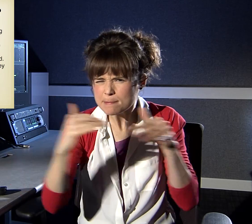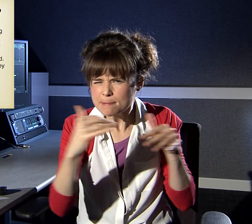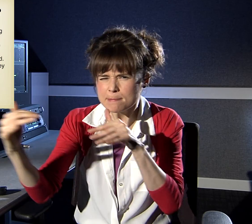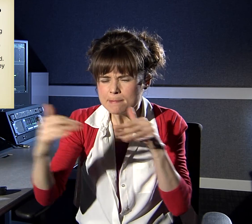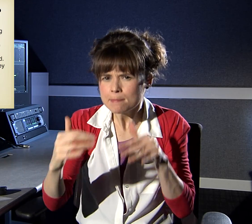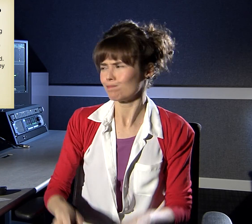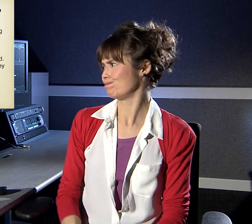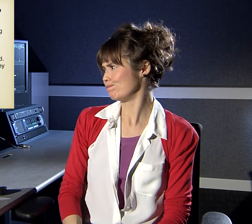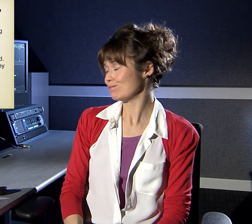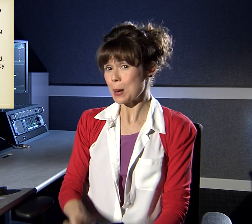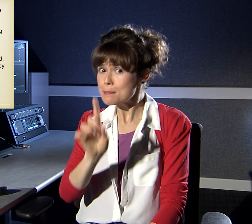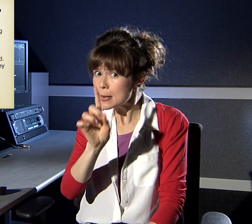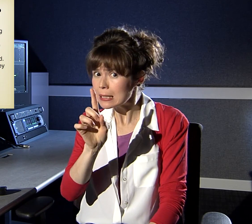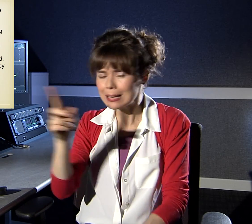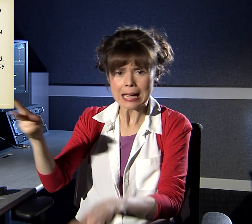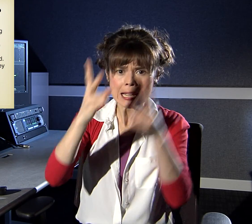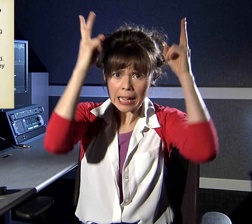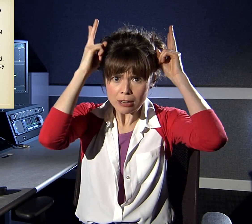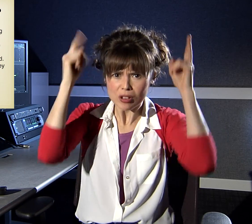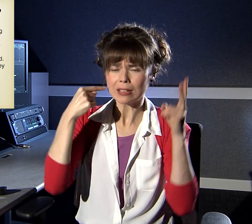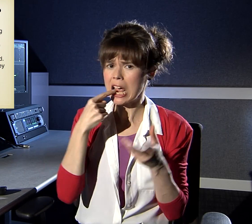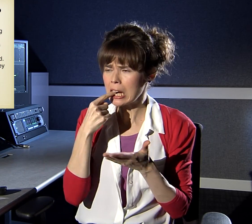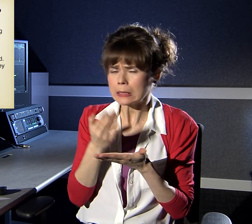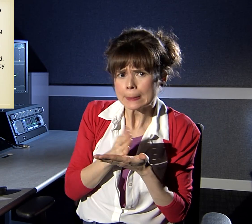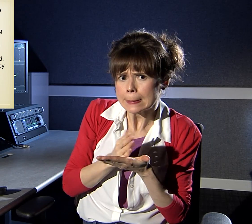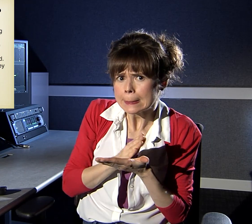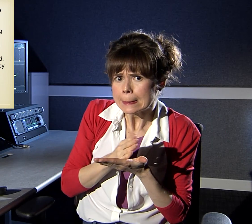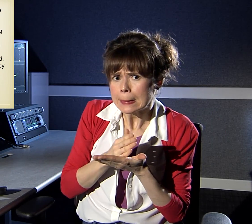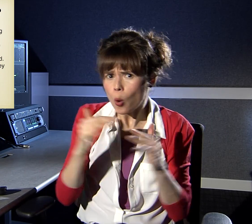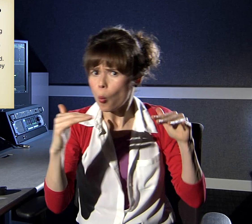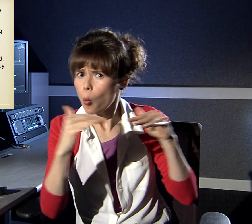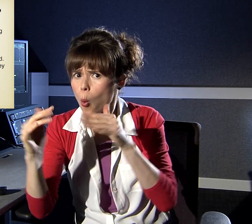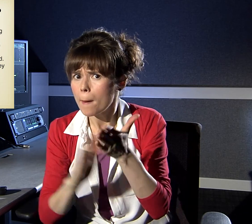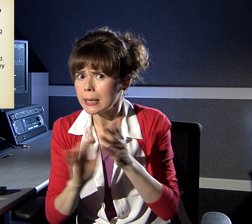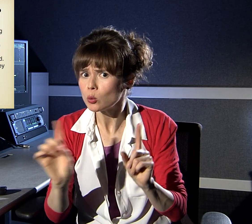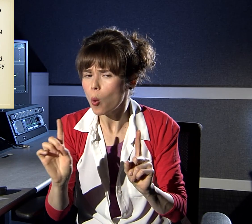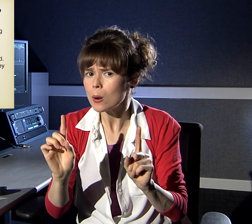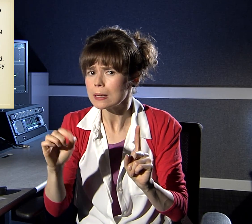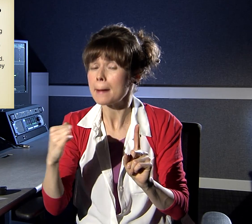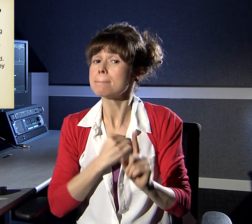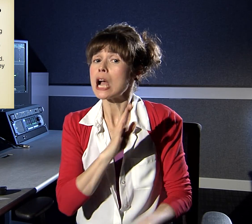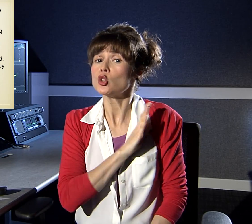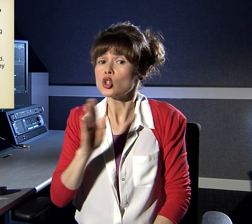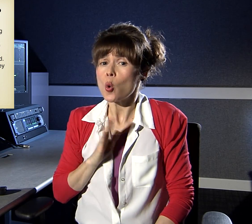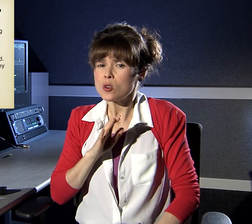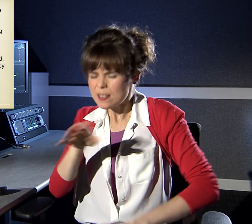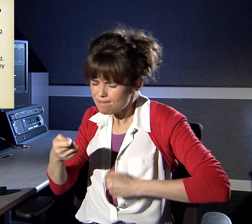His men are suggesting that he should go to war, but Henry V is worried that if he goes to war